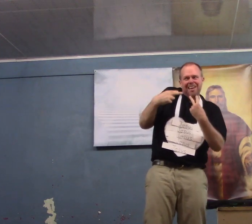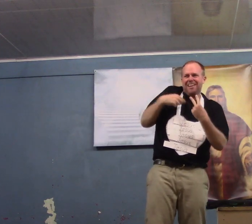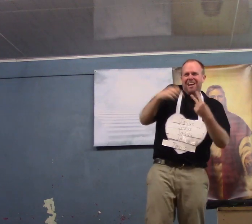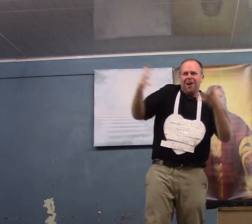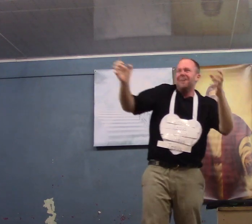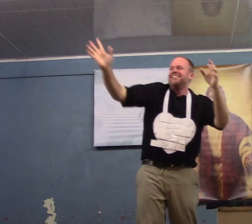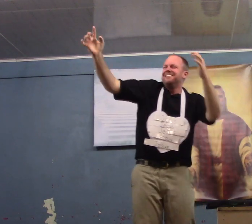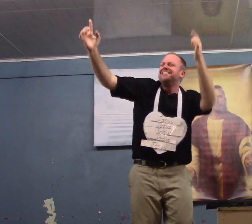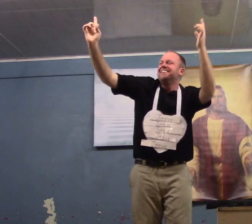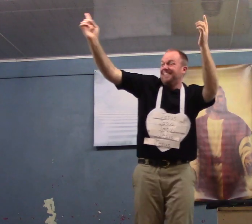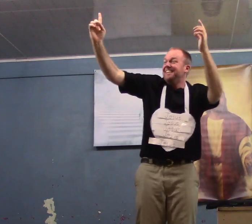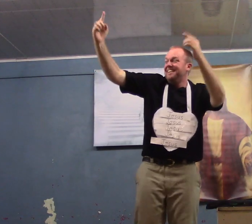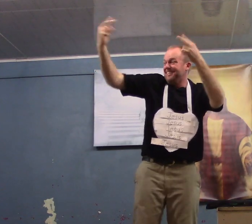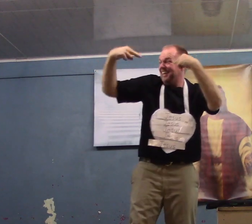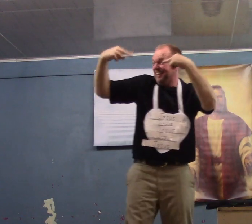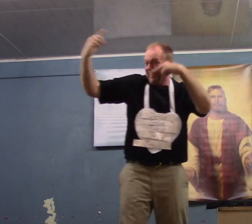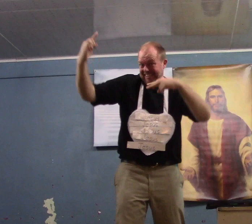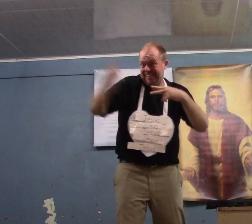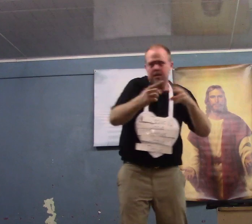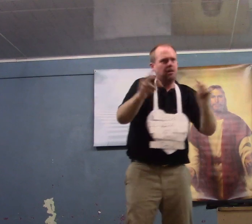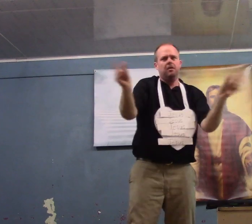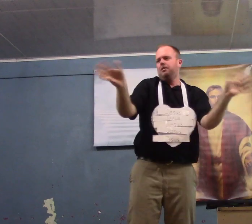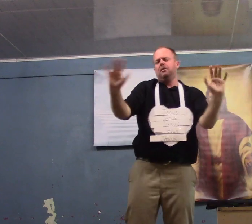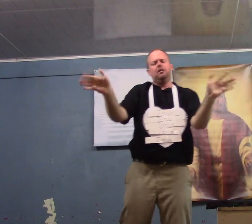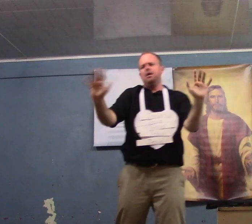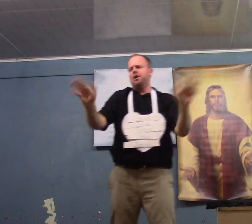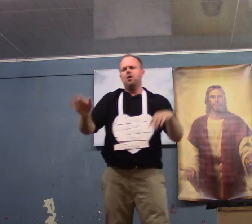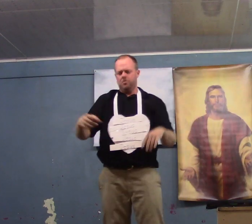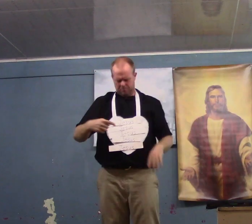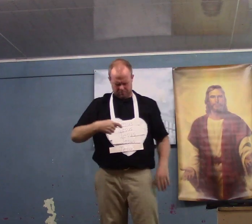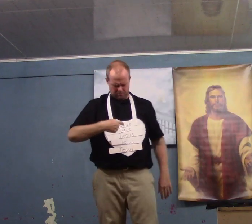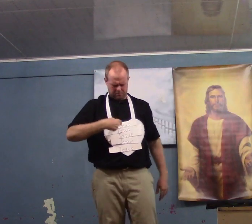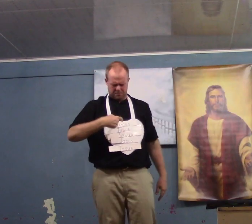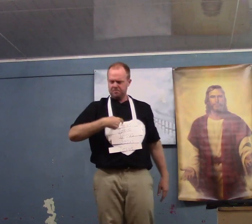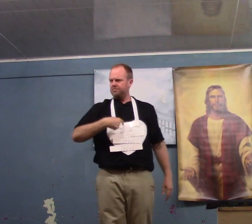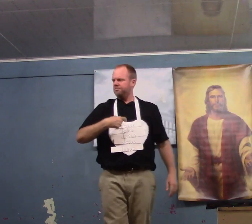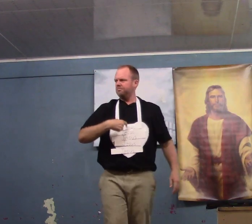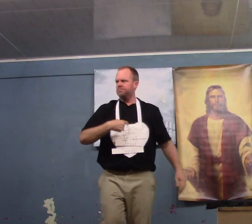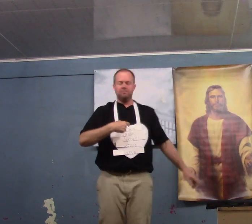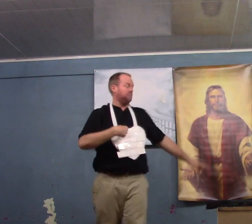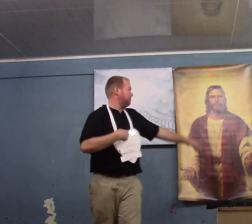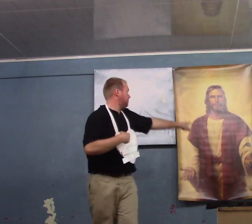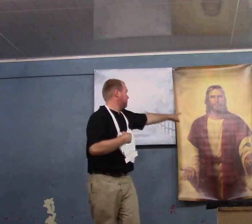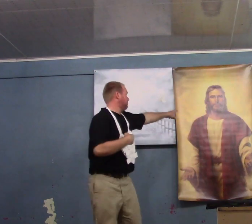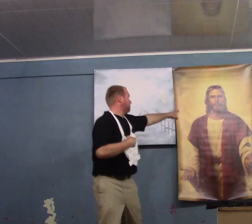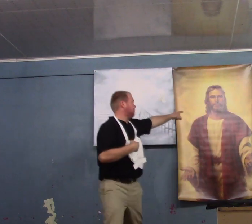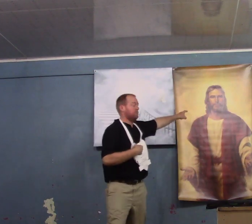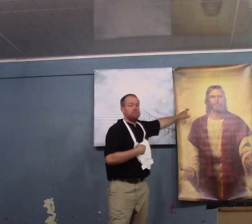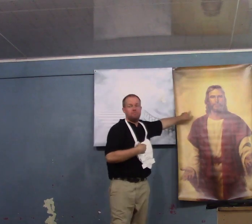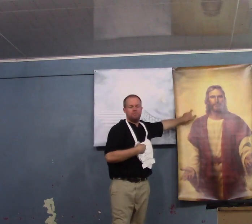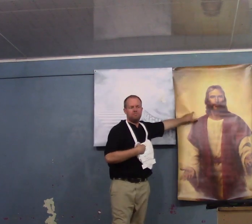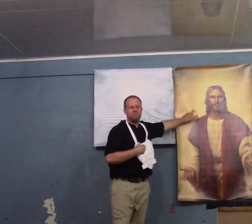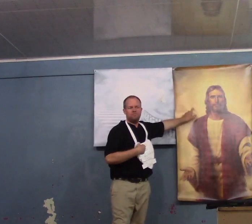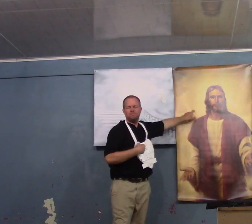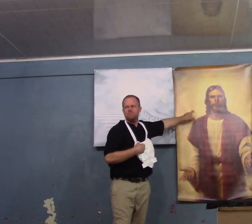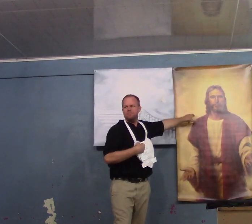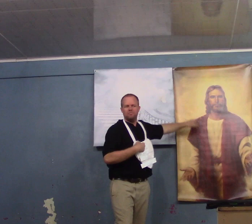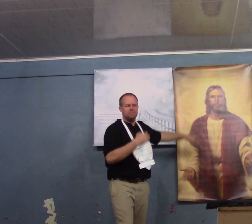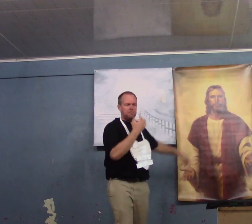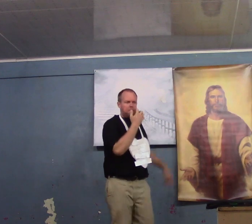Oh yeah, I want to come up front and repent so that people will see me. No, it's Jesus that makes the difference.